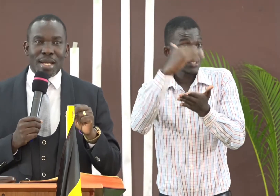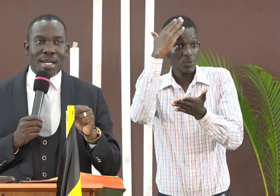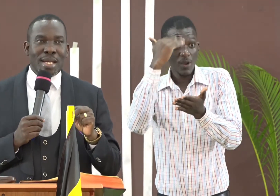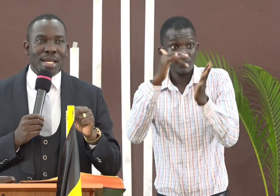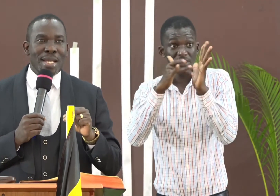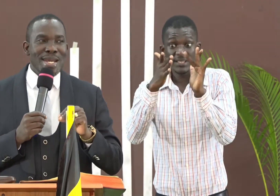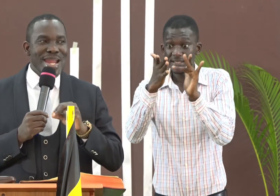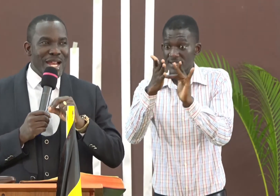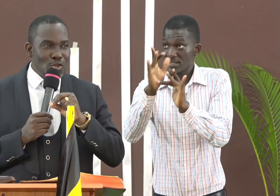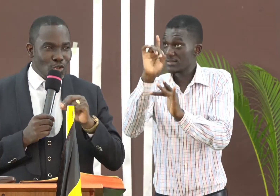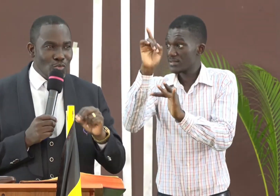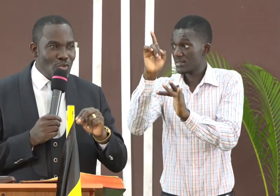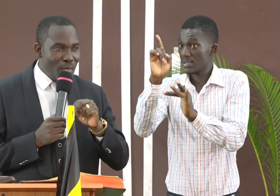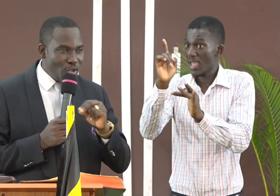yakola